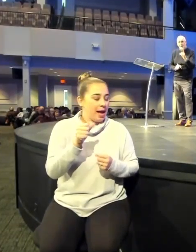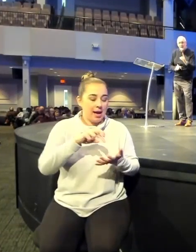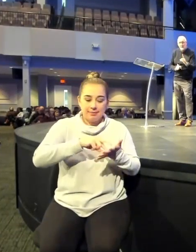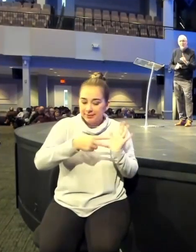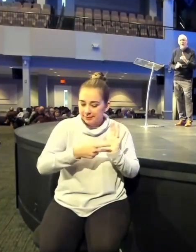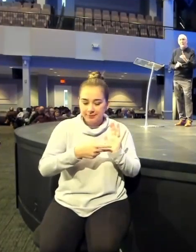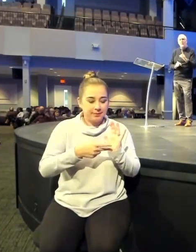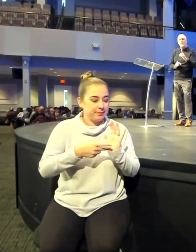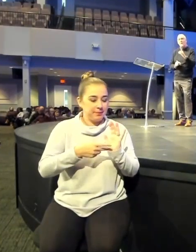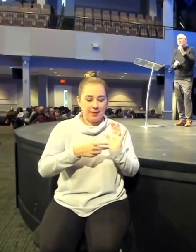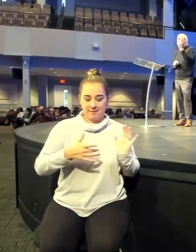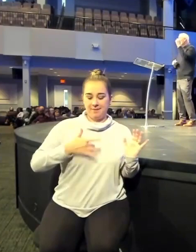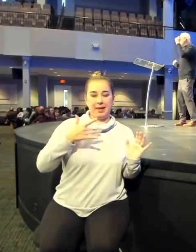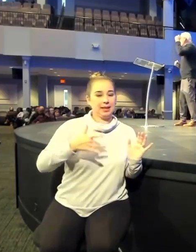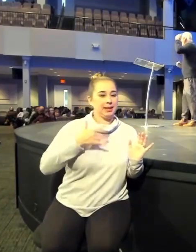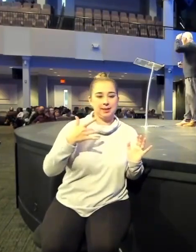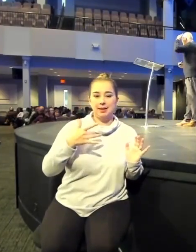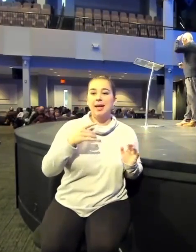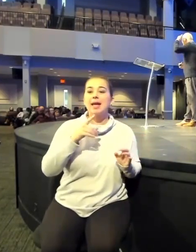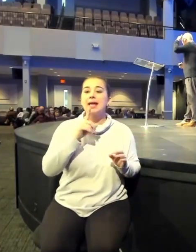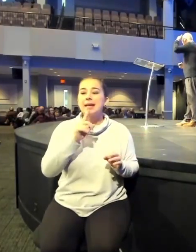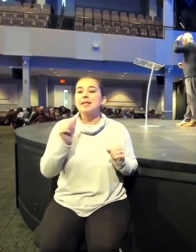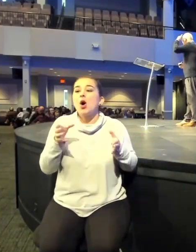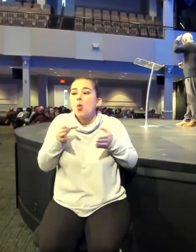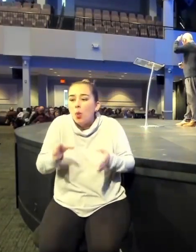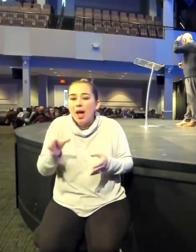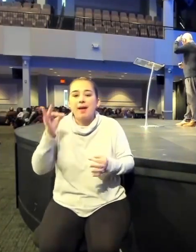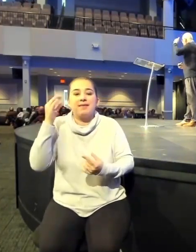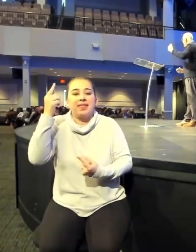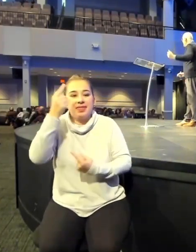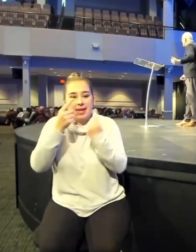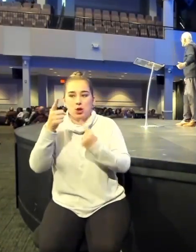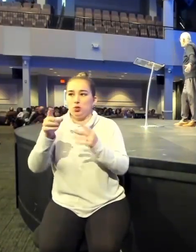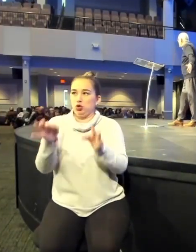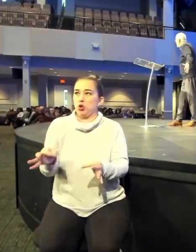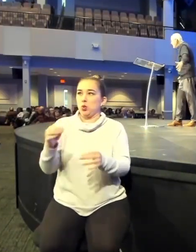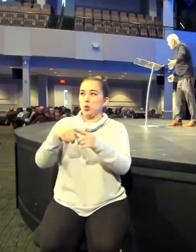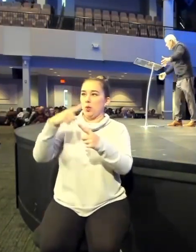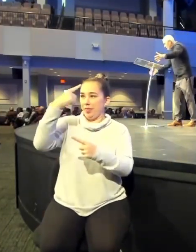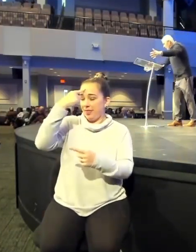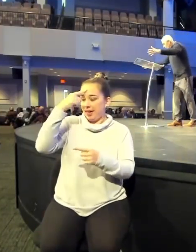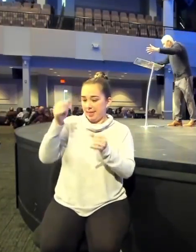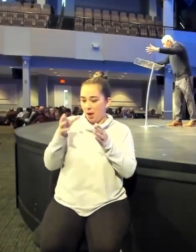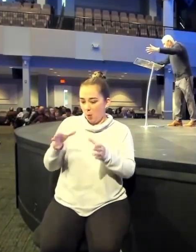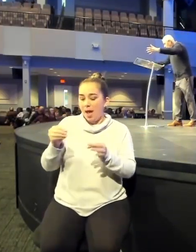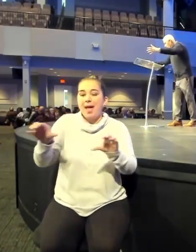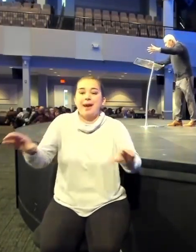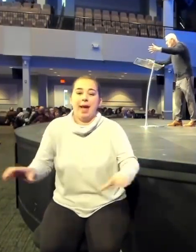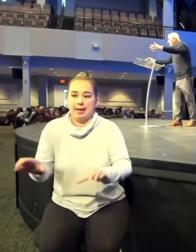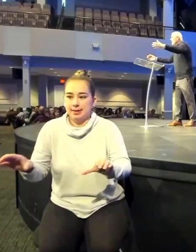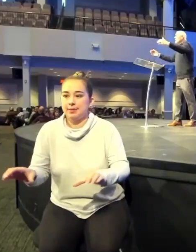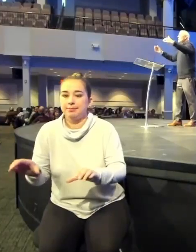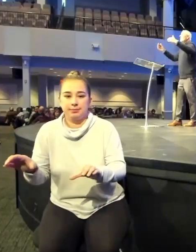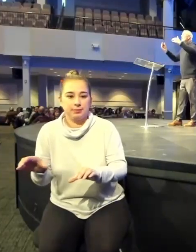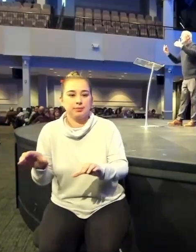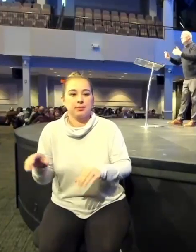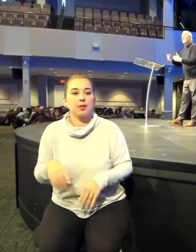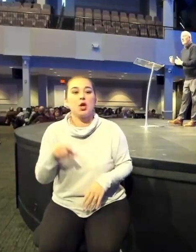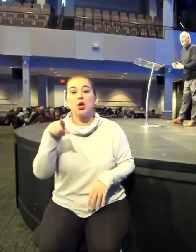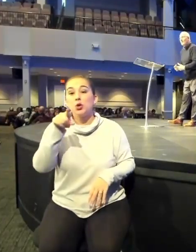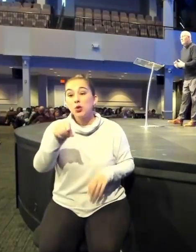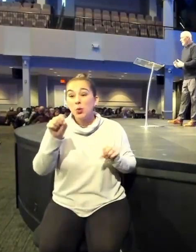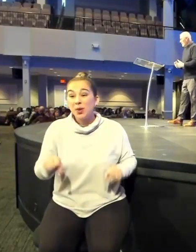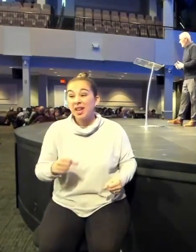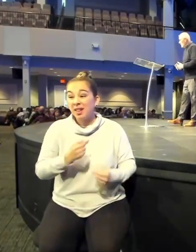as a feeling in the Bible. It is a way of thinking. It's a way of acting. You can